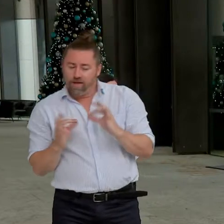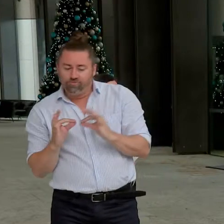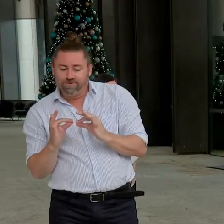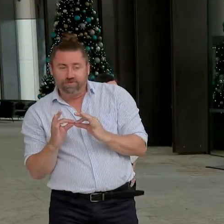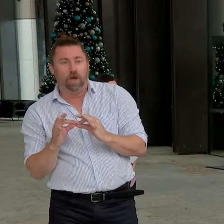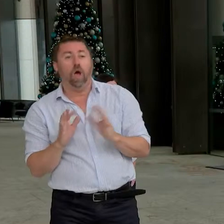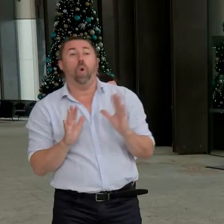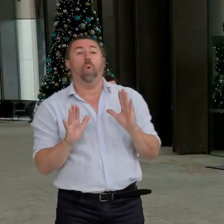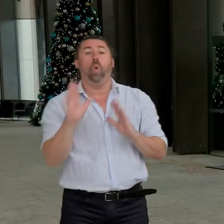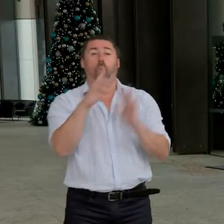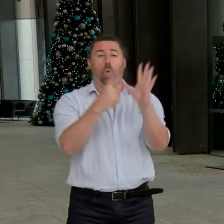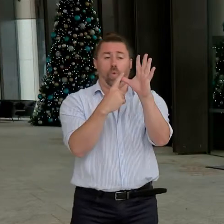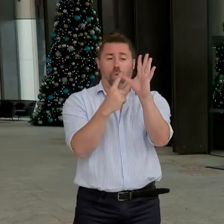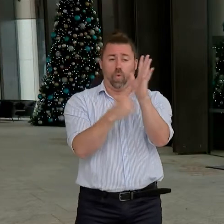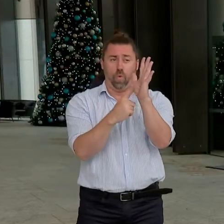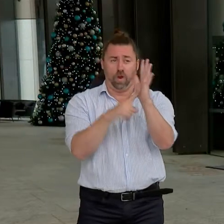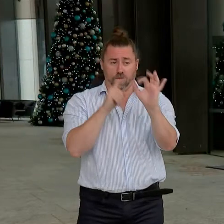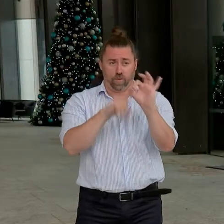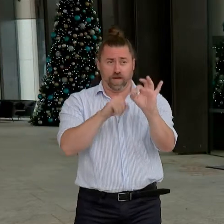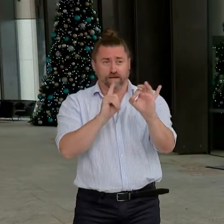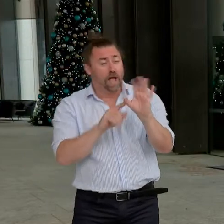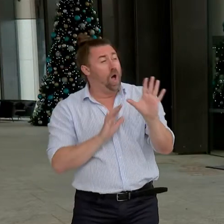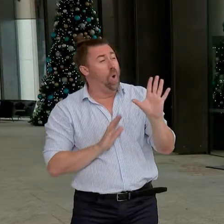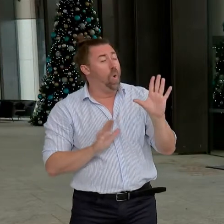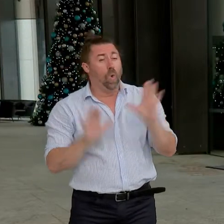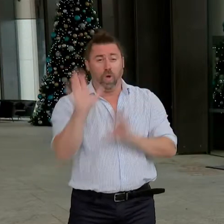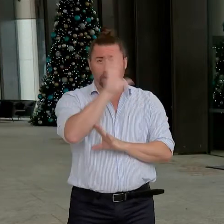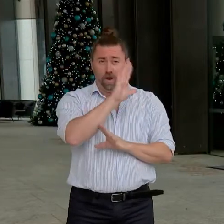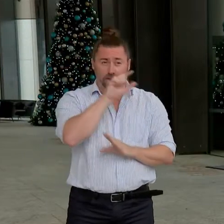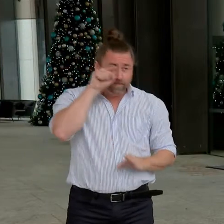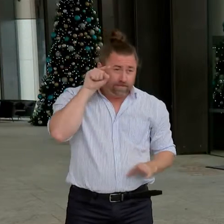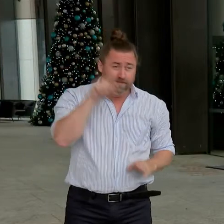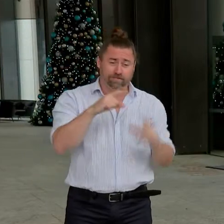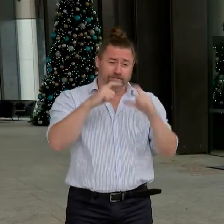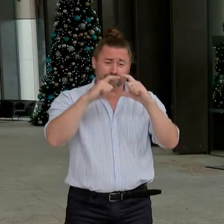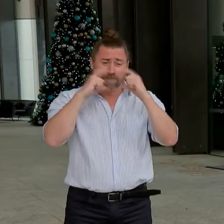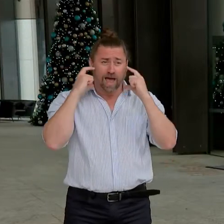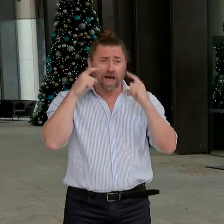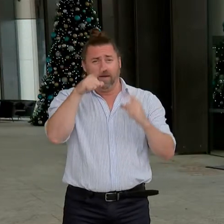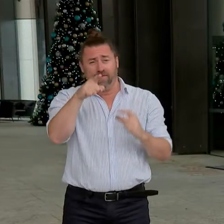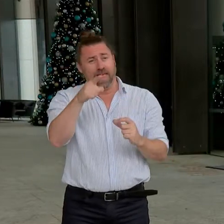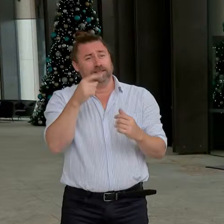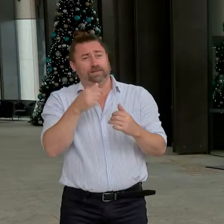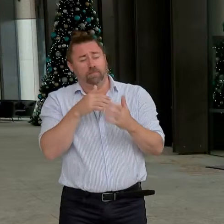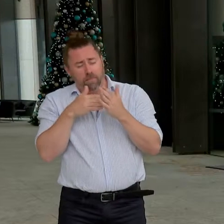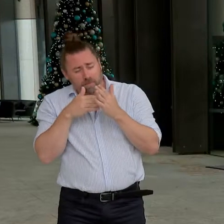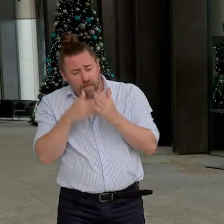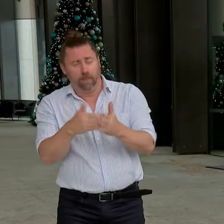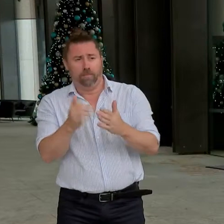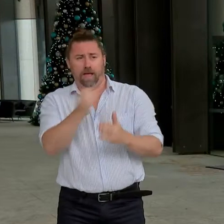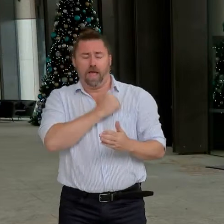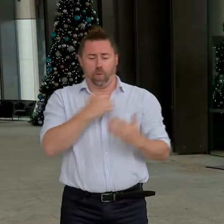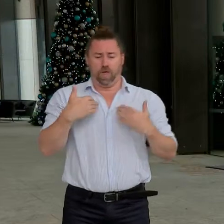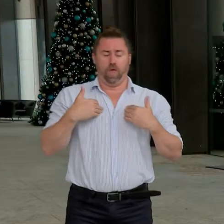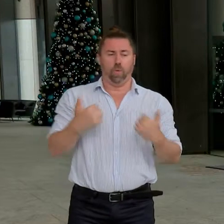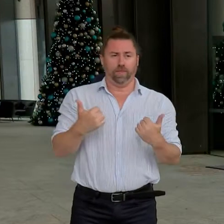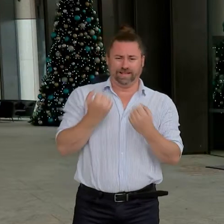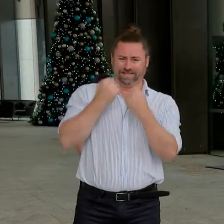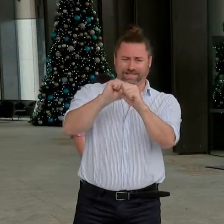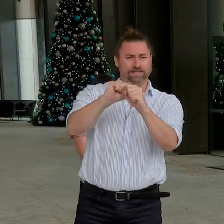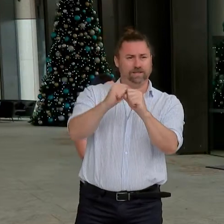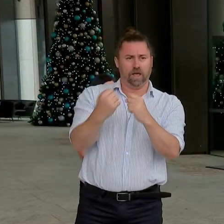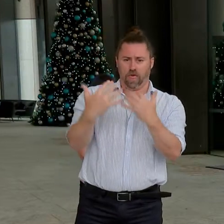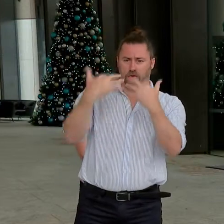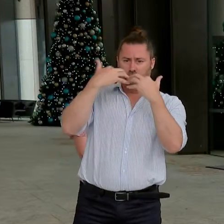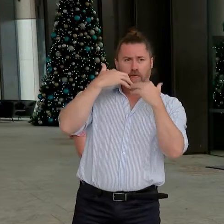applies to the whole state, is one of the primary defences against further spread of COVID. So please carry your mask and wear that.